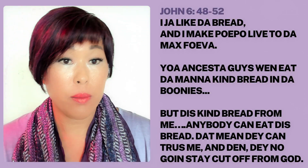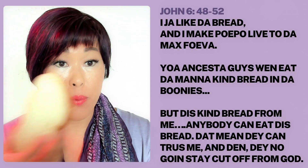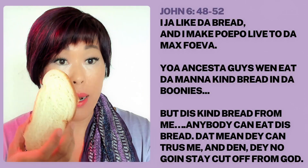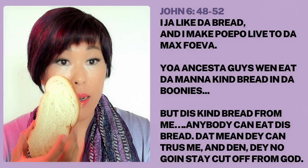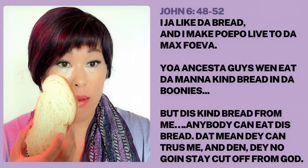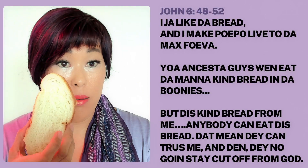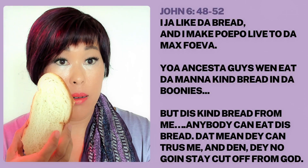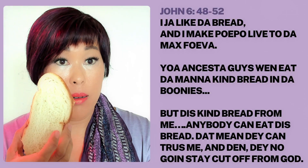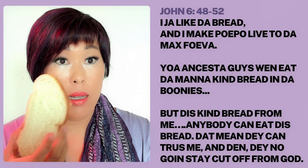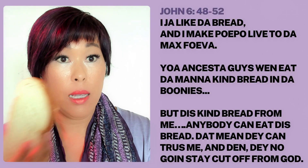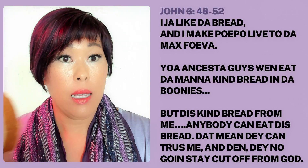bread.